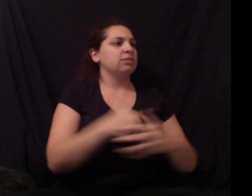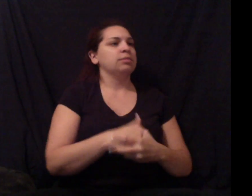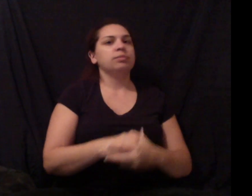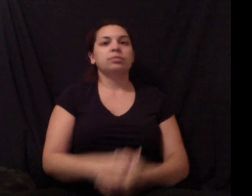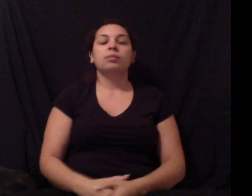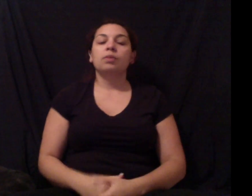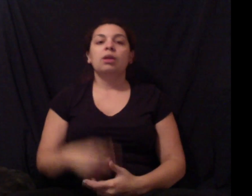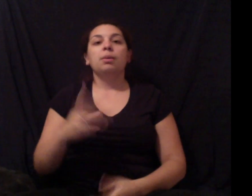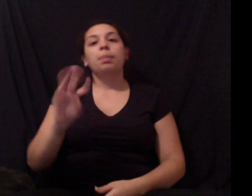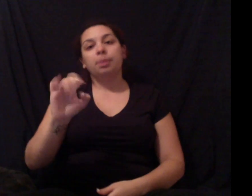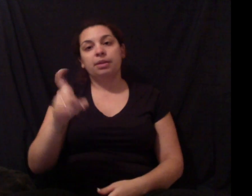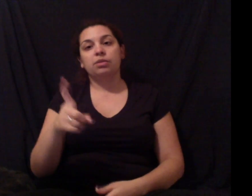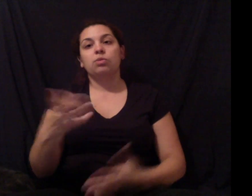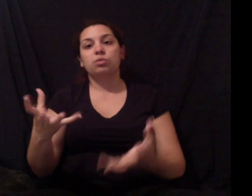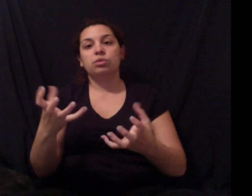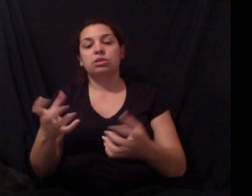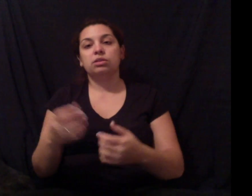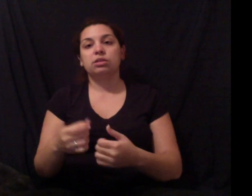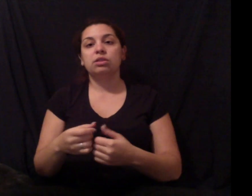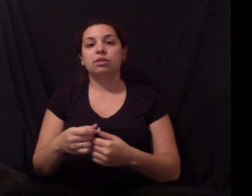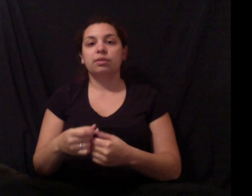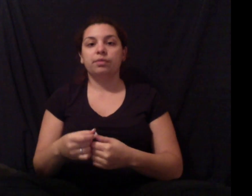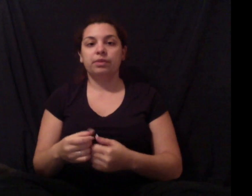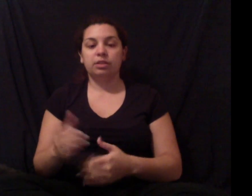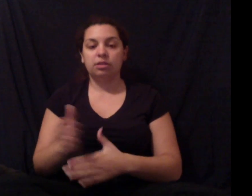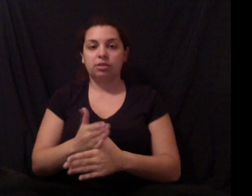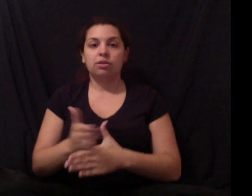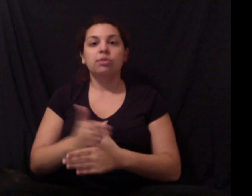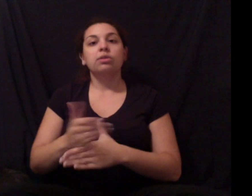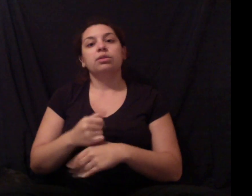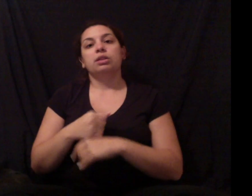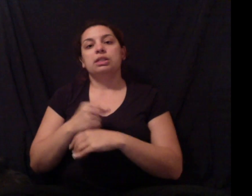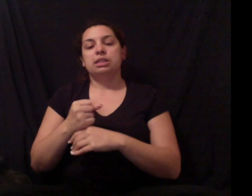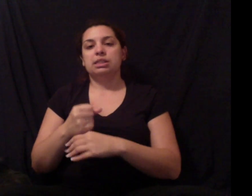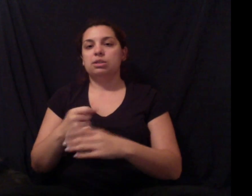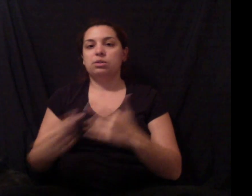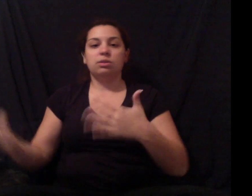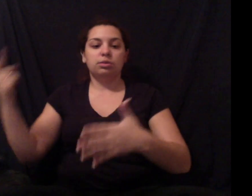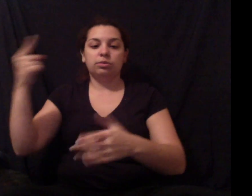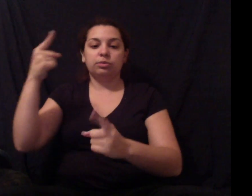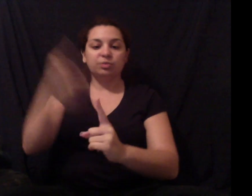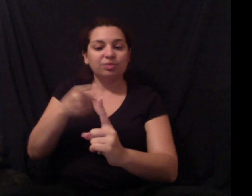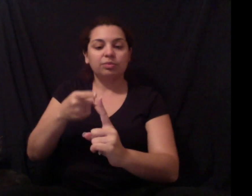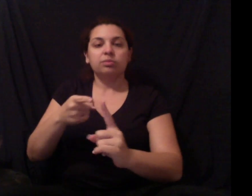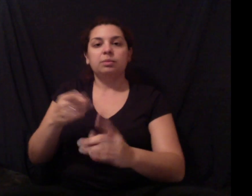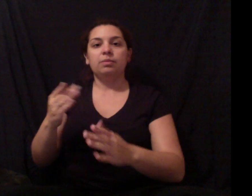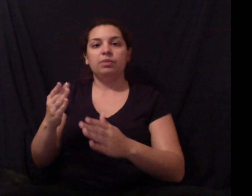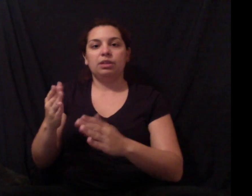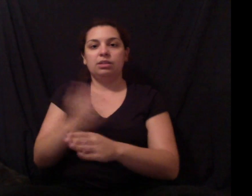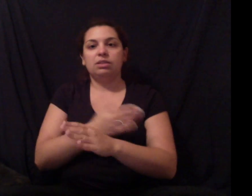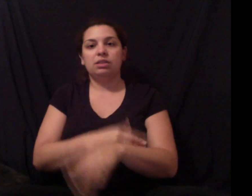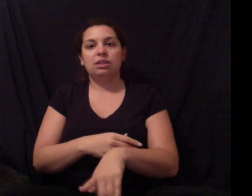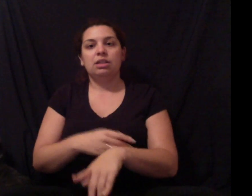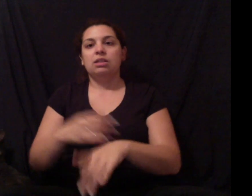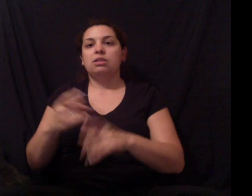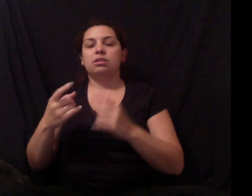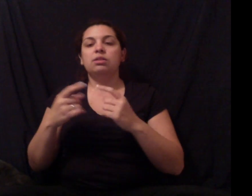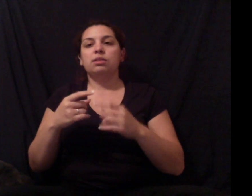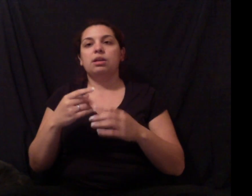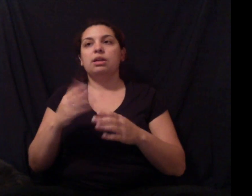amazing. Though Max wanted to share the key to his success and advice for aspiring artists. Well, if you've got a black cat and he's a cool cat, he's